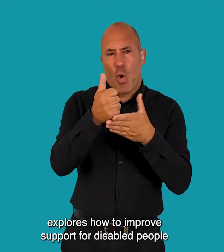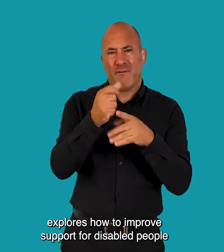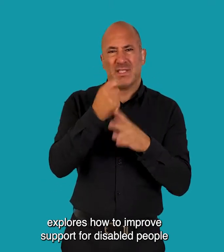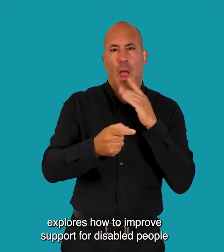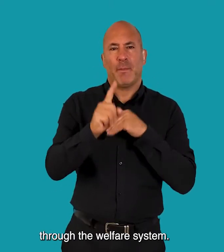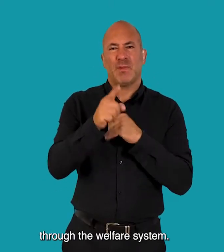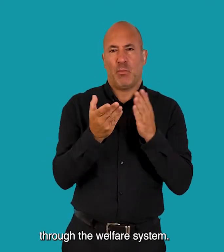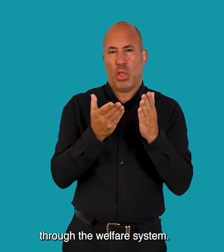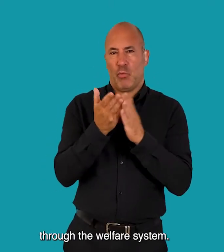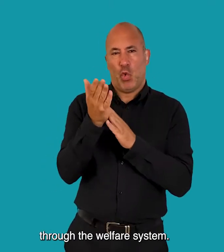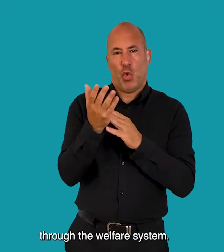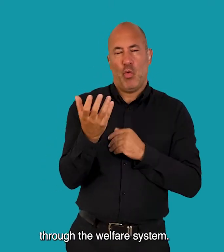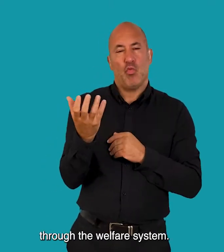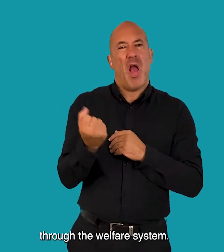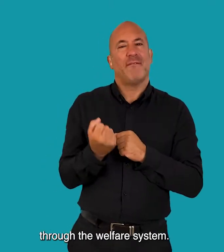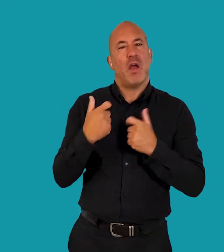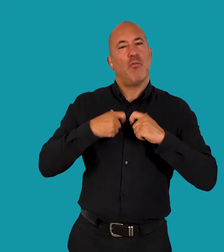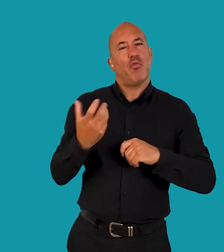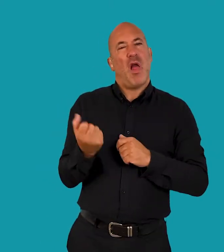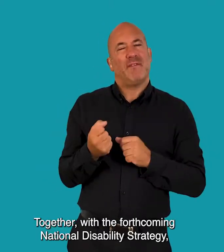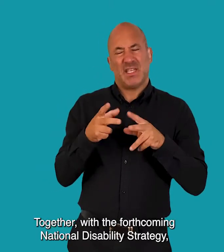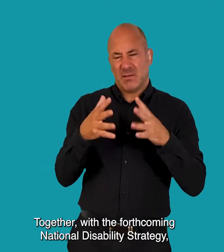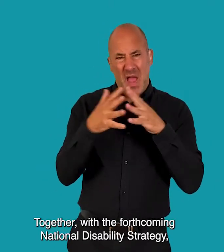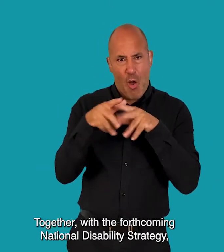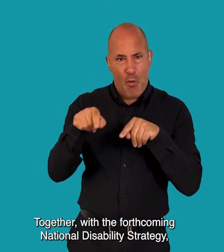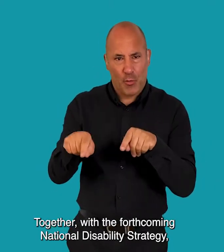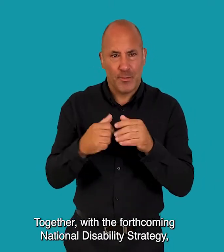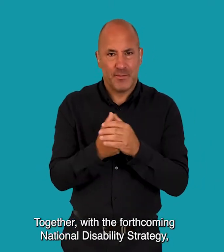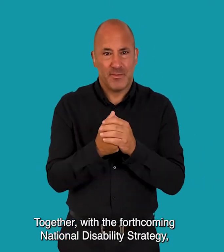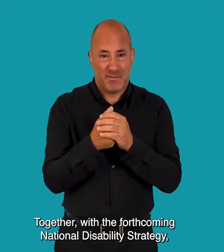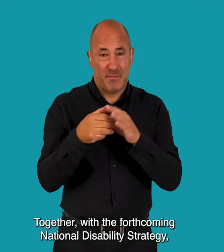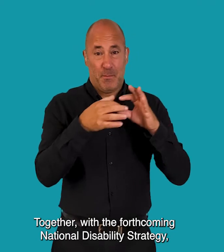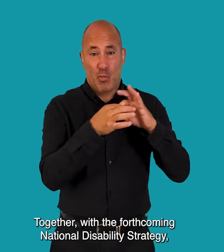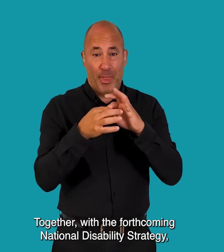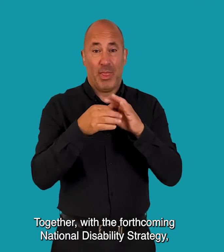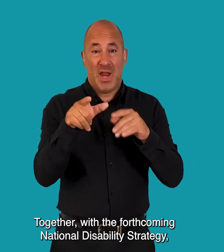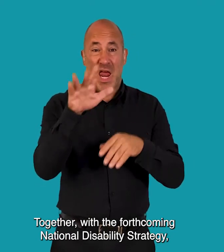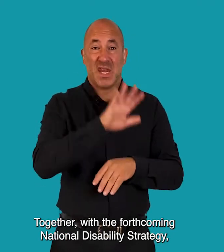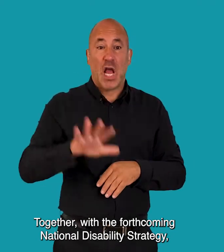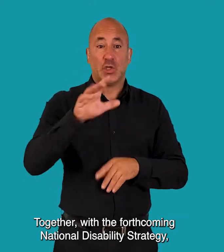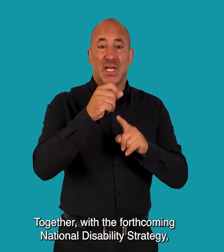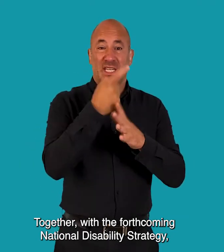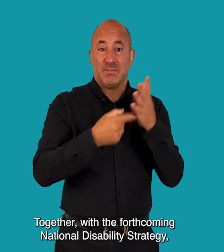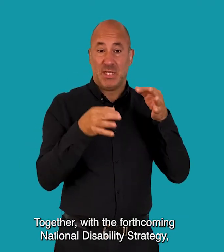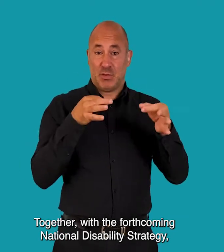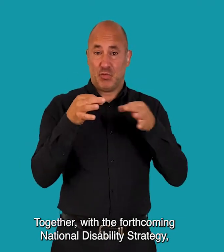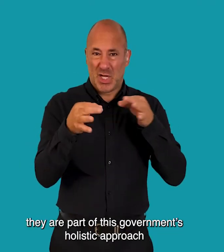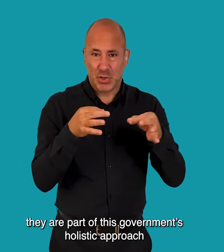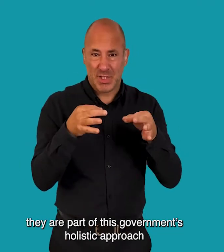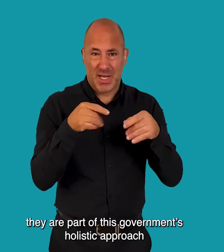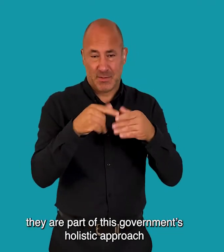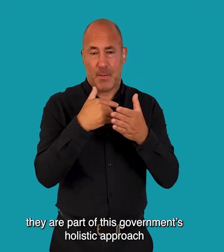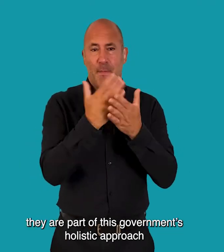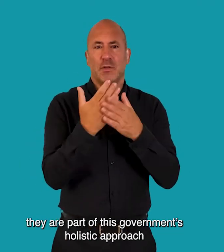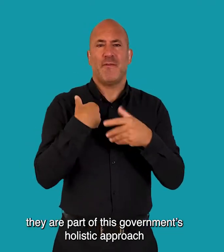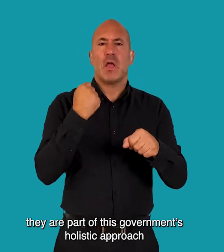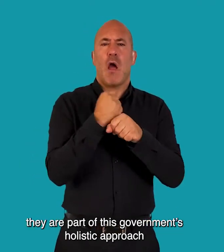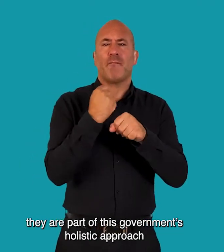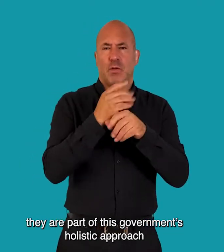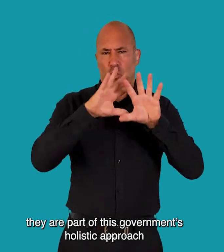people through the welfare system. Together with the forthcoming National Disability Strategy, they are part of this government's